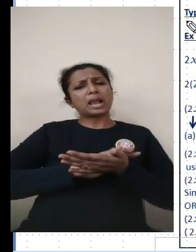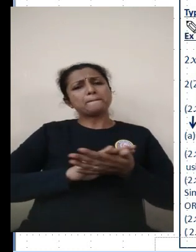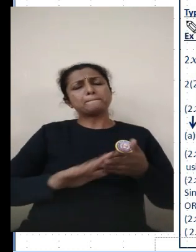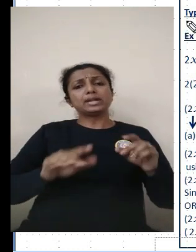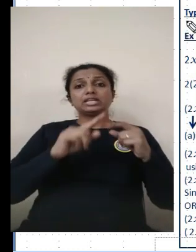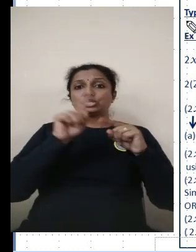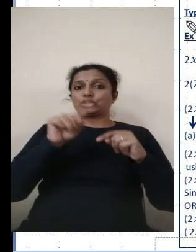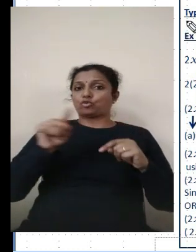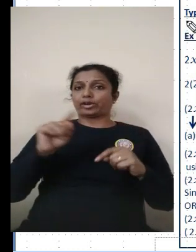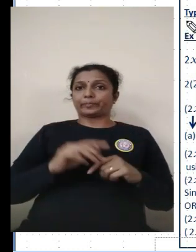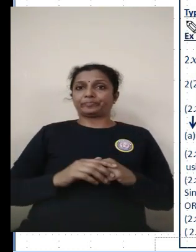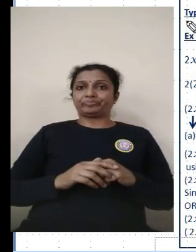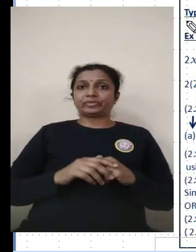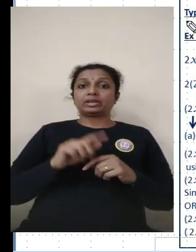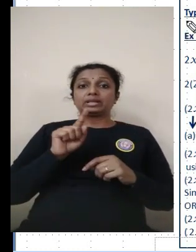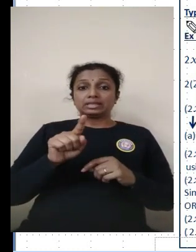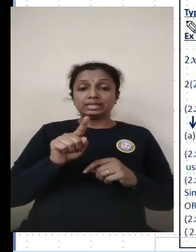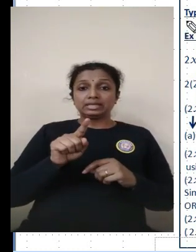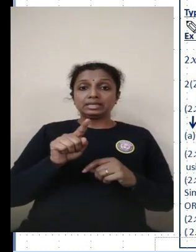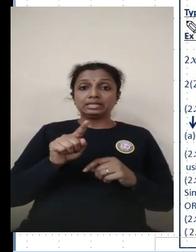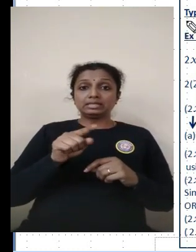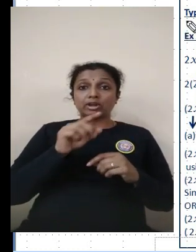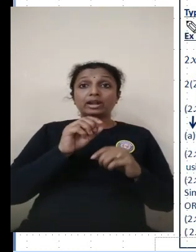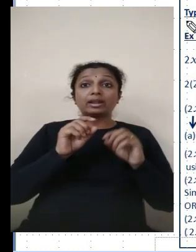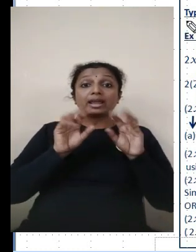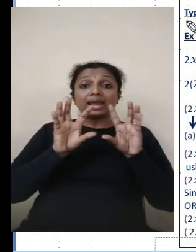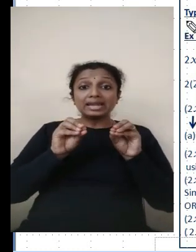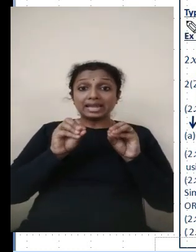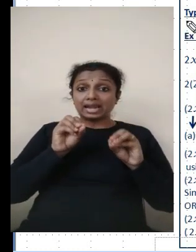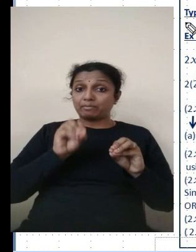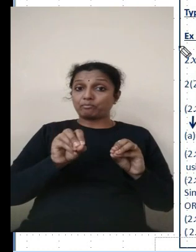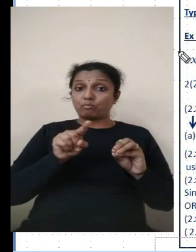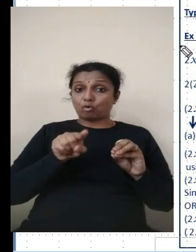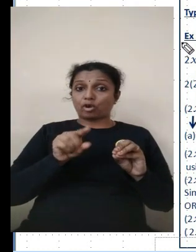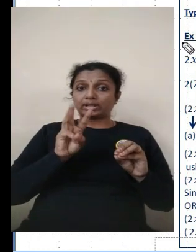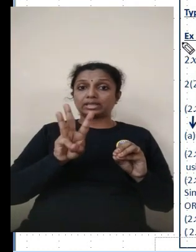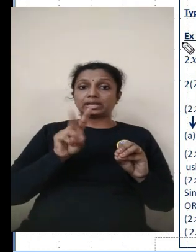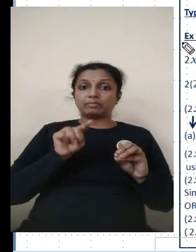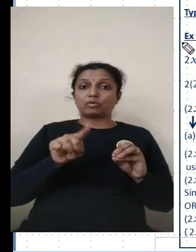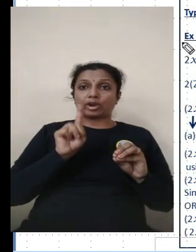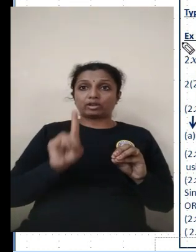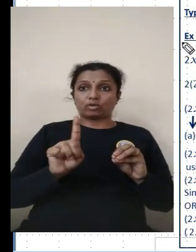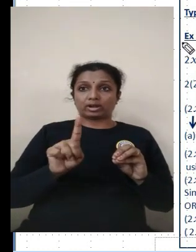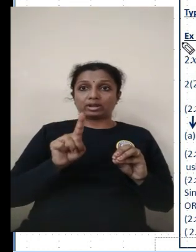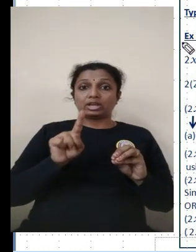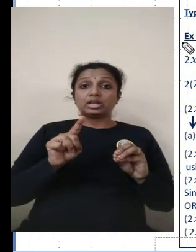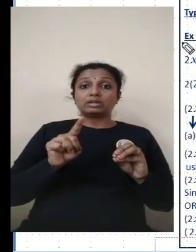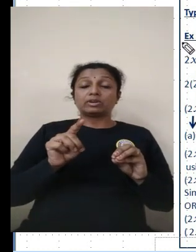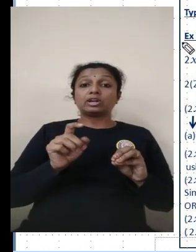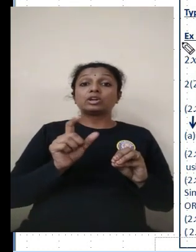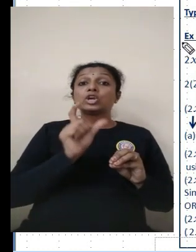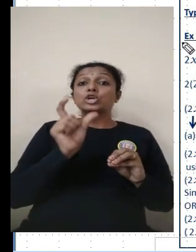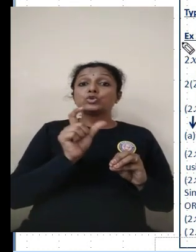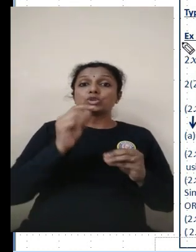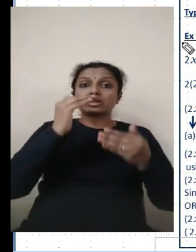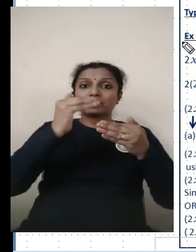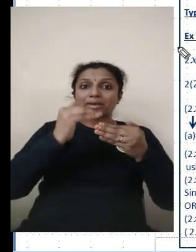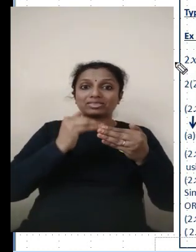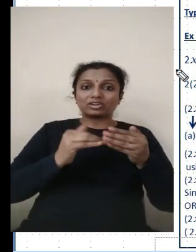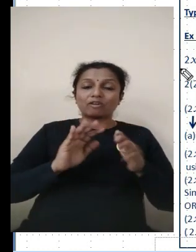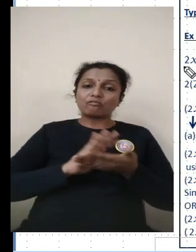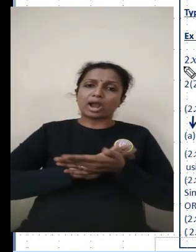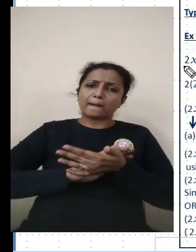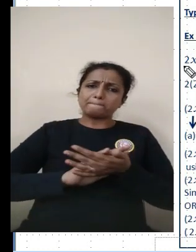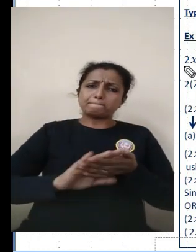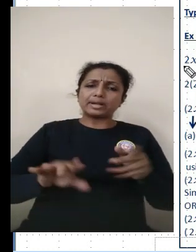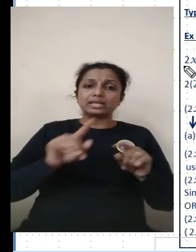Solving the quadratic equation using the complete square method. Example 10.3.1, the first